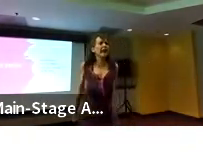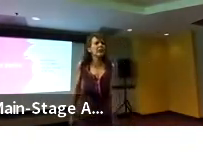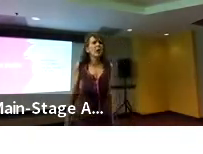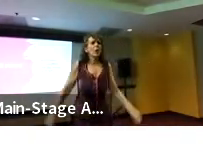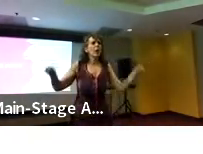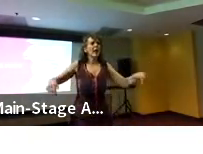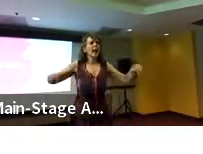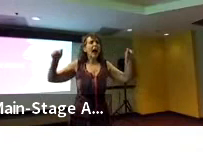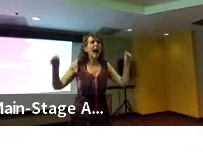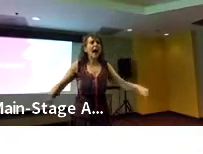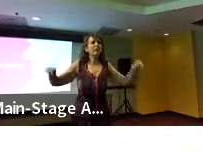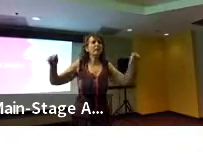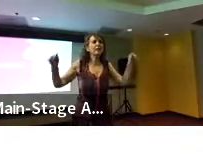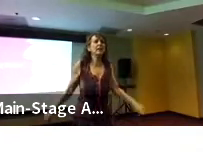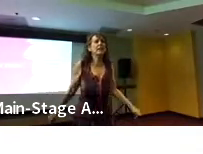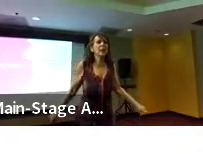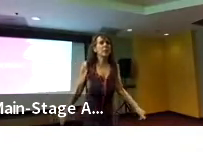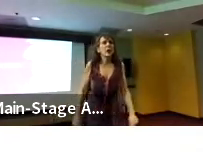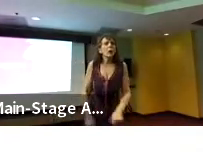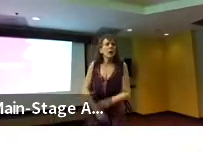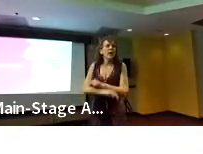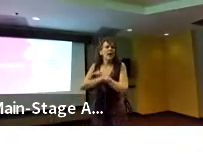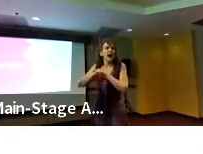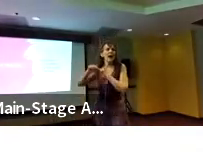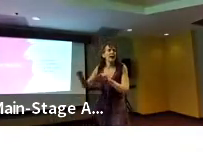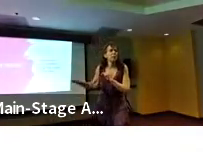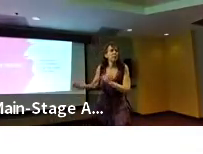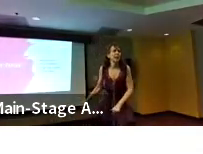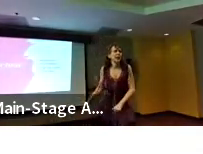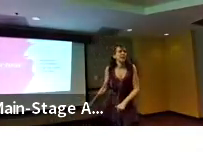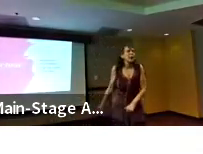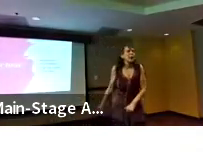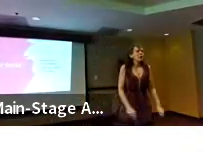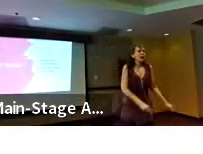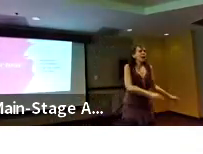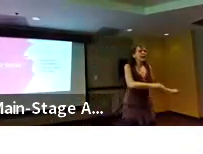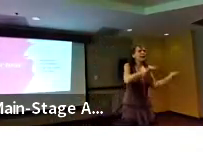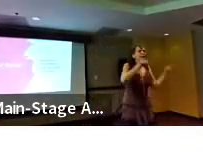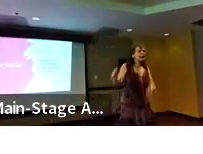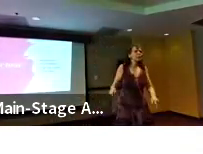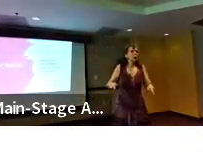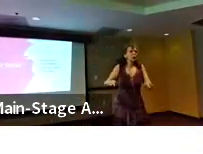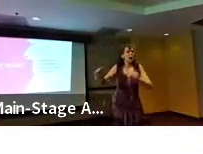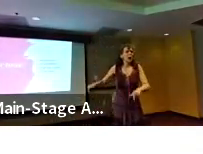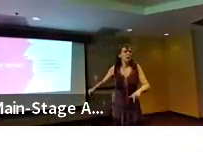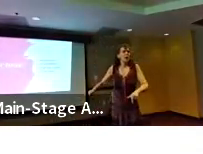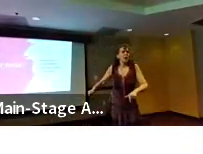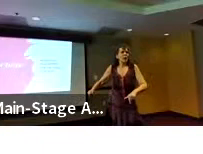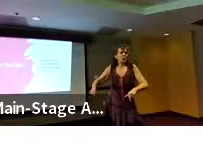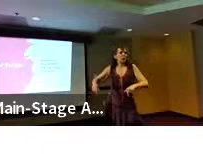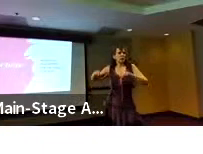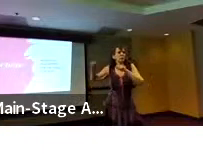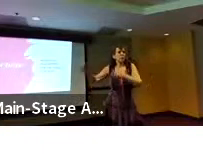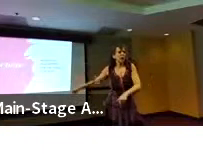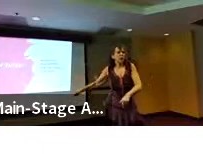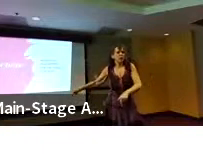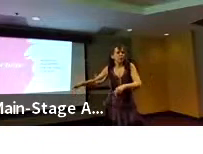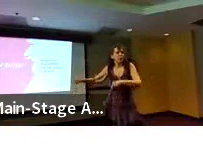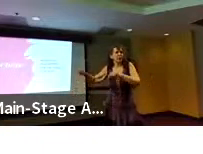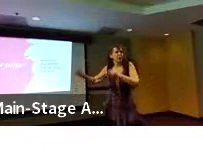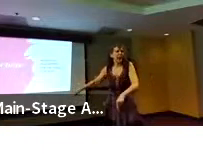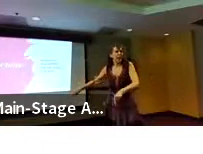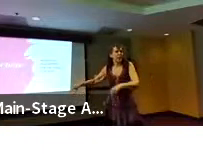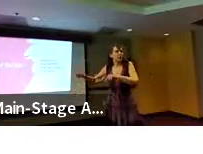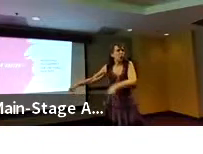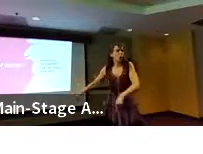framework that. We have a system. We have had it in place. We've had an accessible web that was